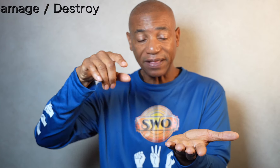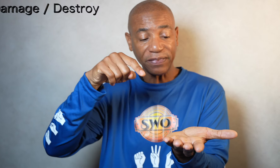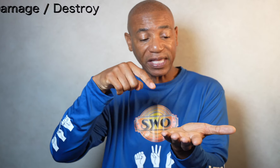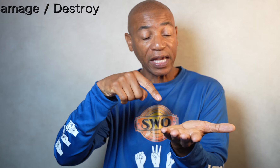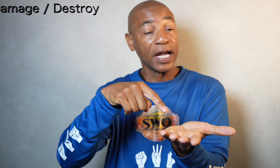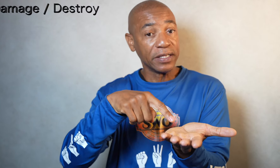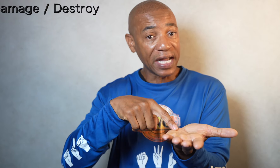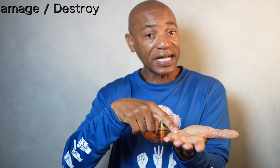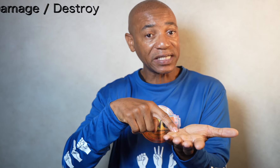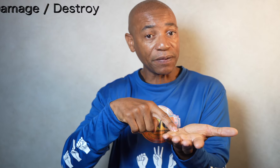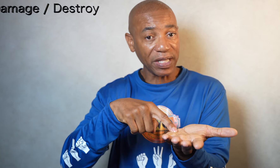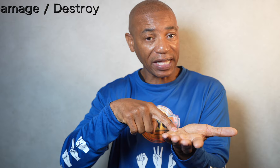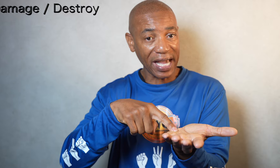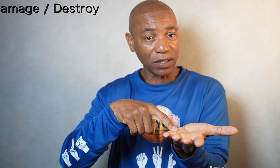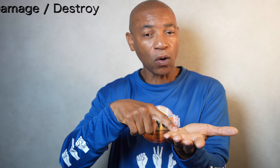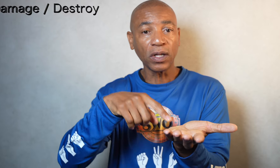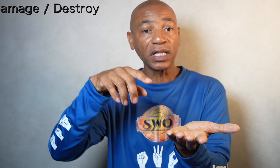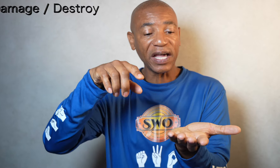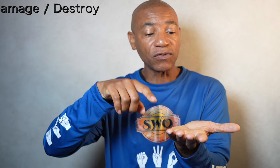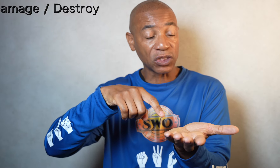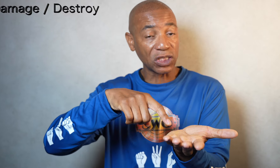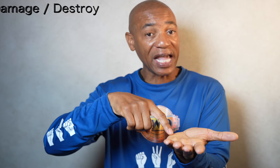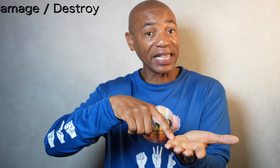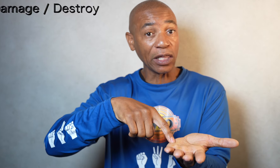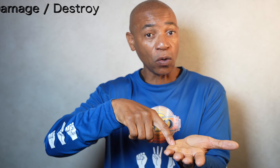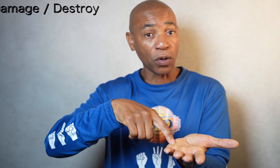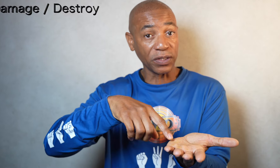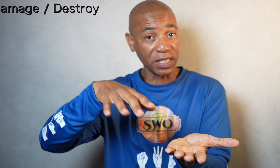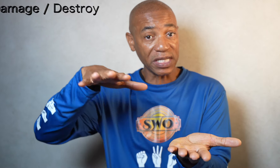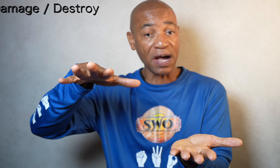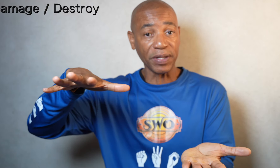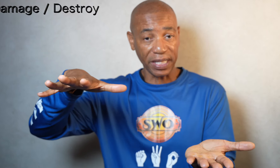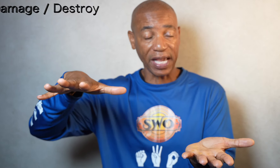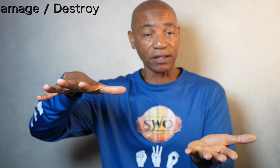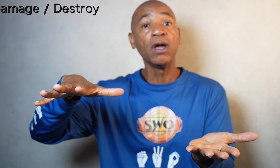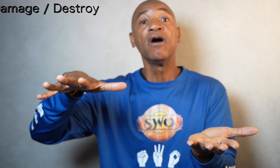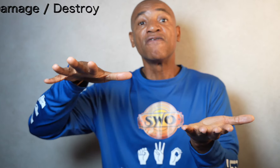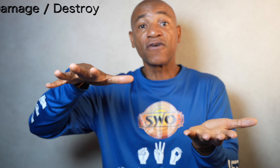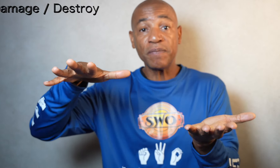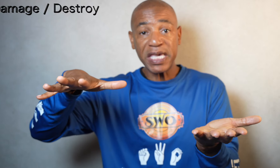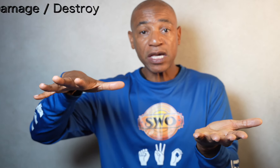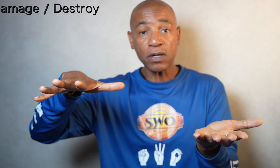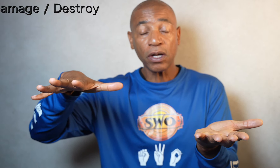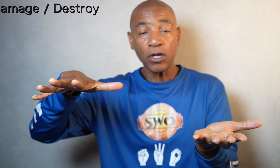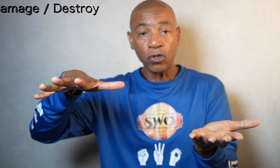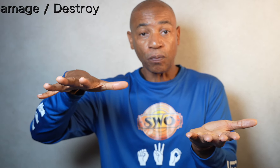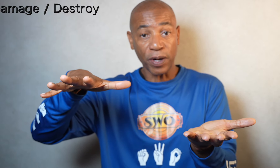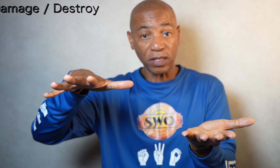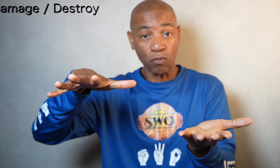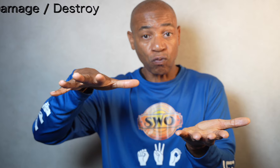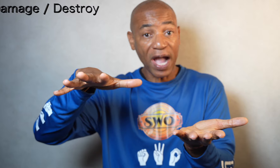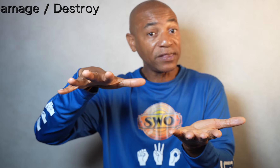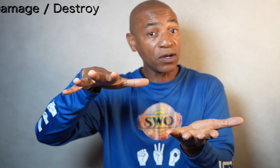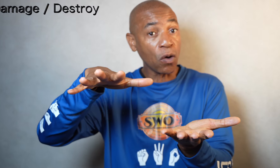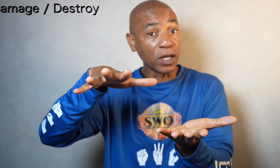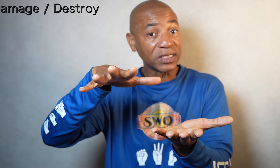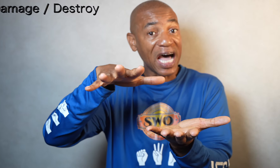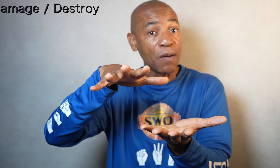the non-dominant hand on the level is slightly lower than the dominant hand. From here, you'll bring them right there on top of